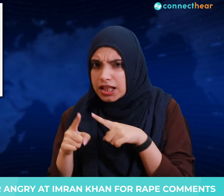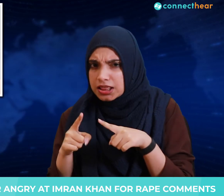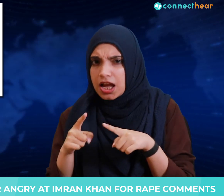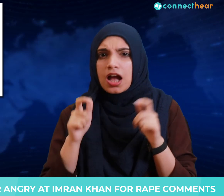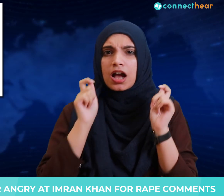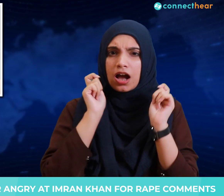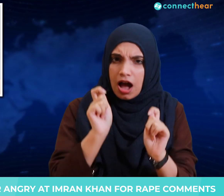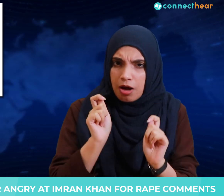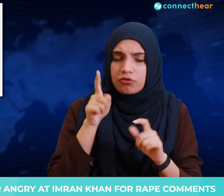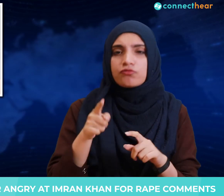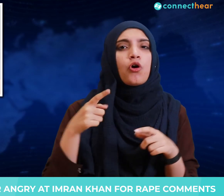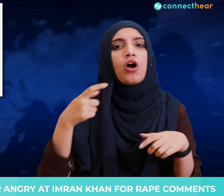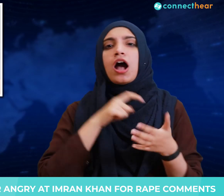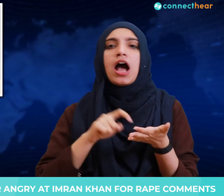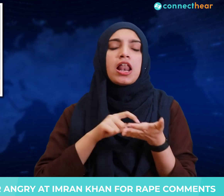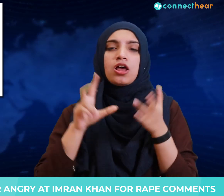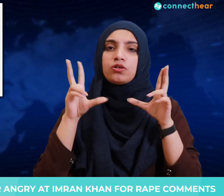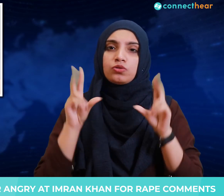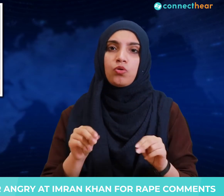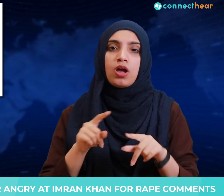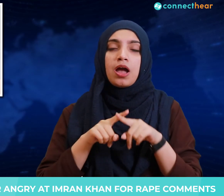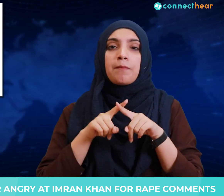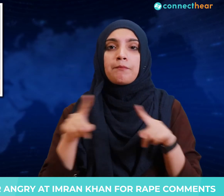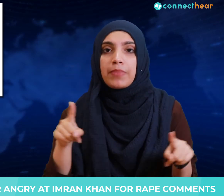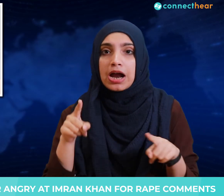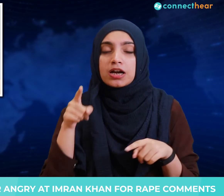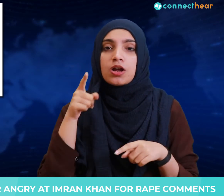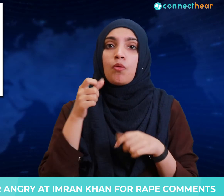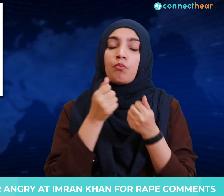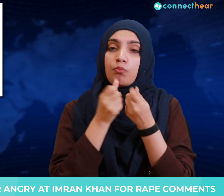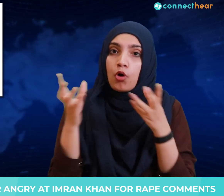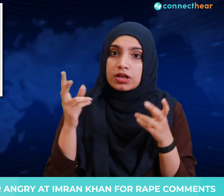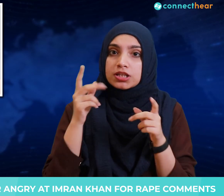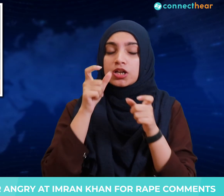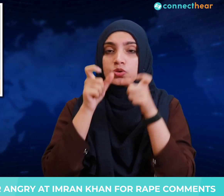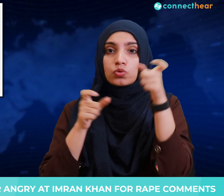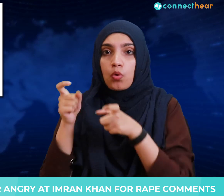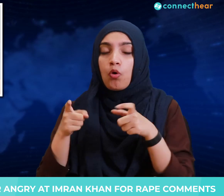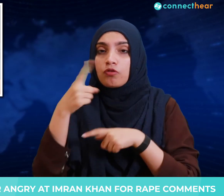him for dubbing women's clothes as a cause of rape.